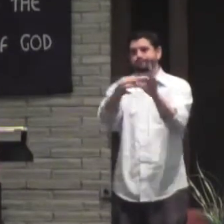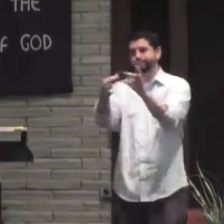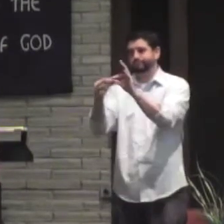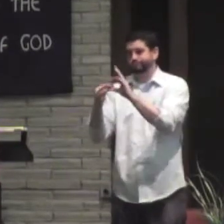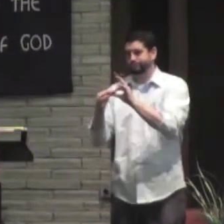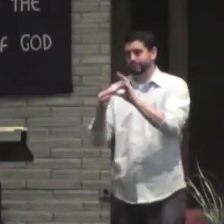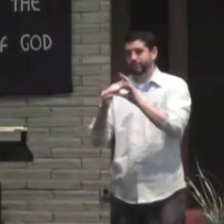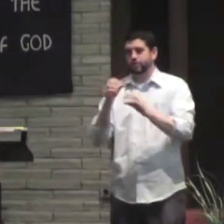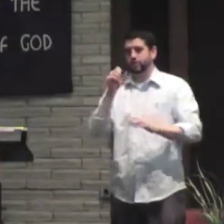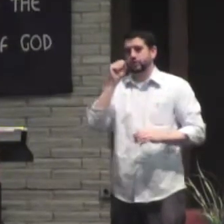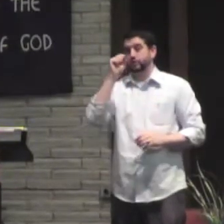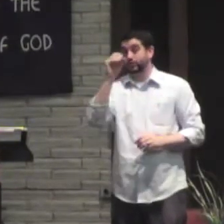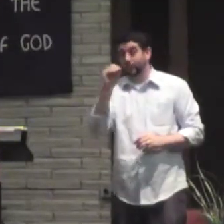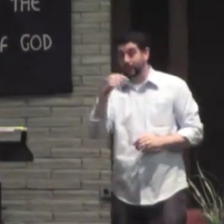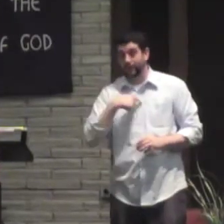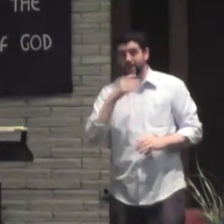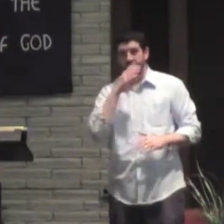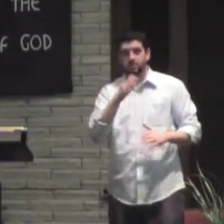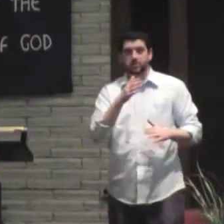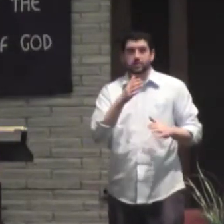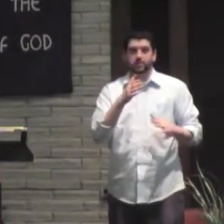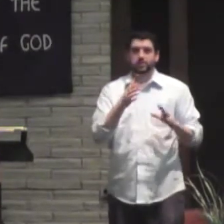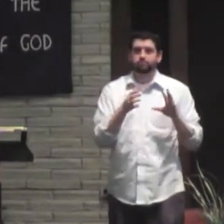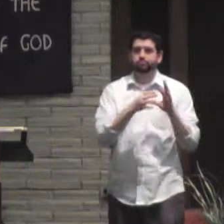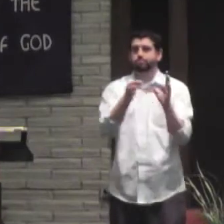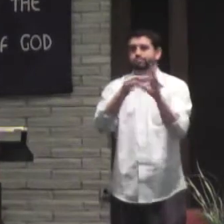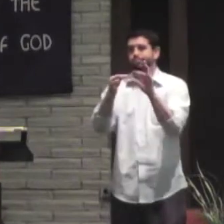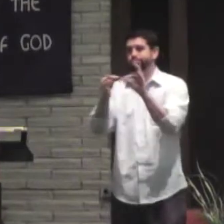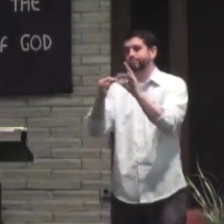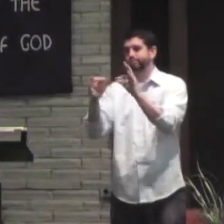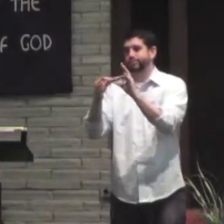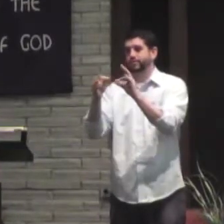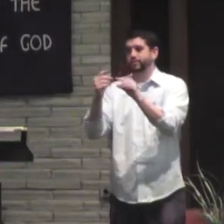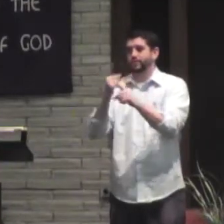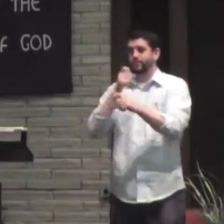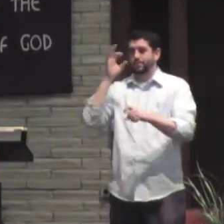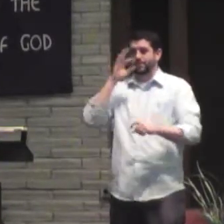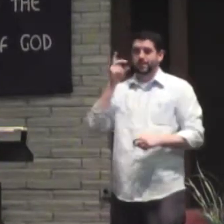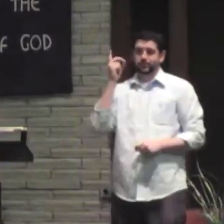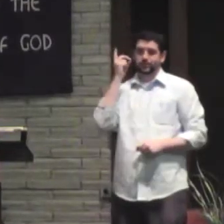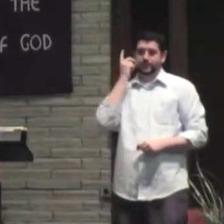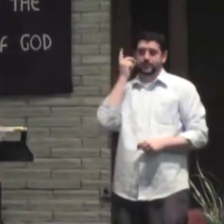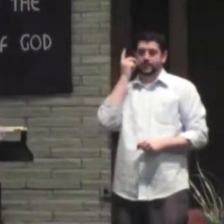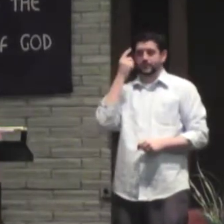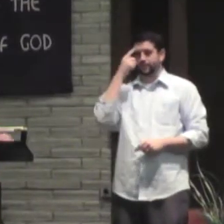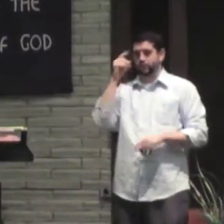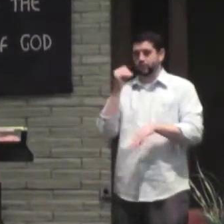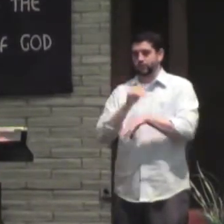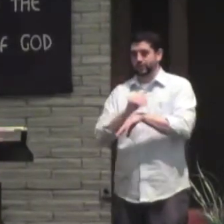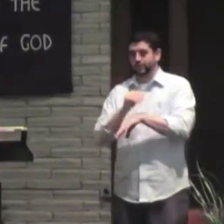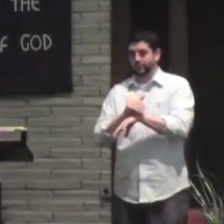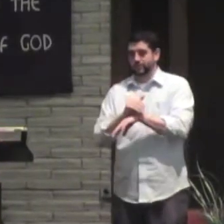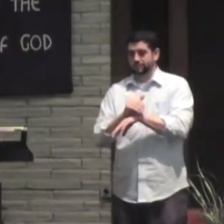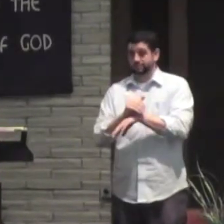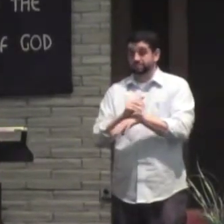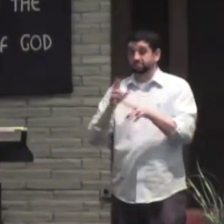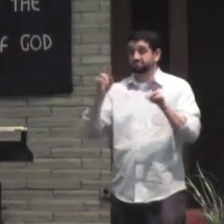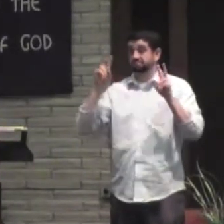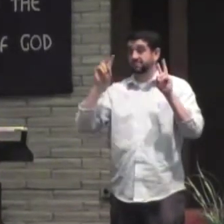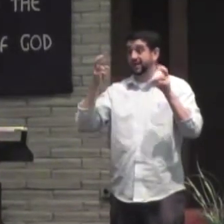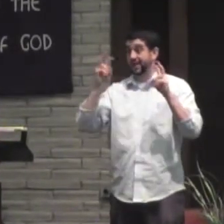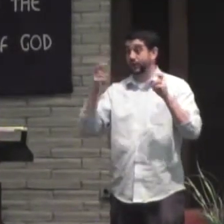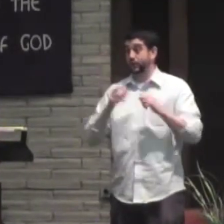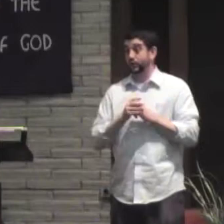the message with you that was on Debbie's heart for tonight. She titles the